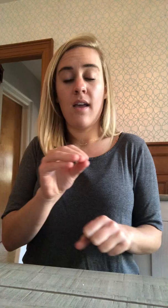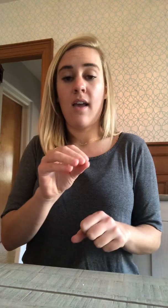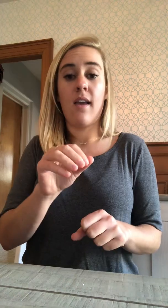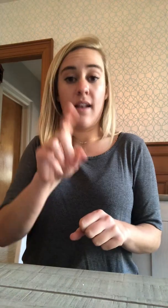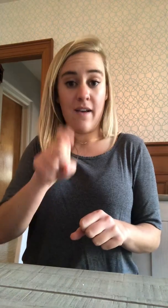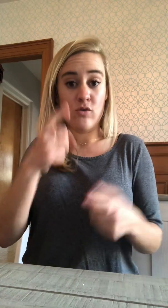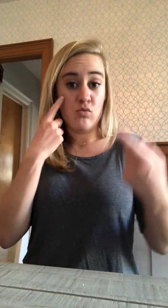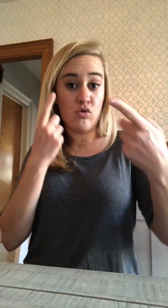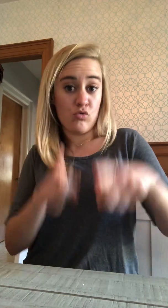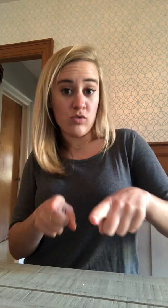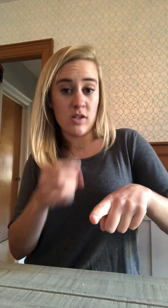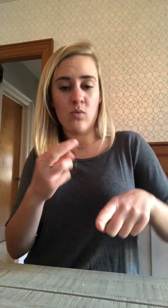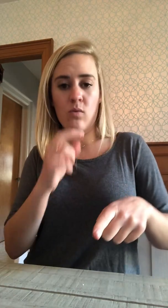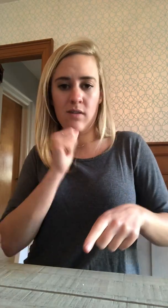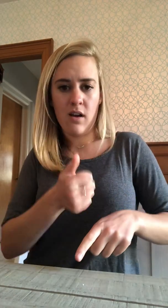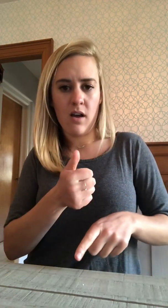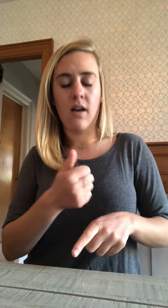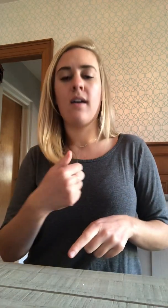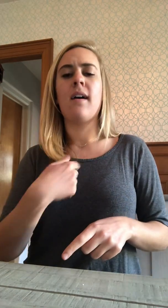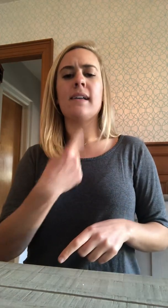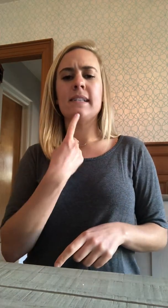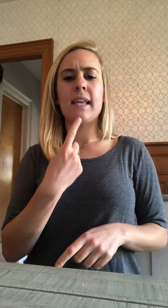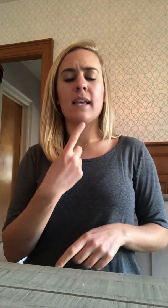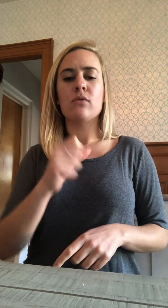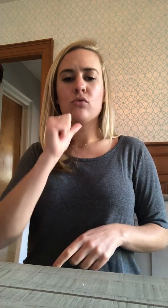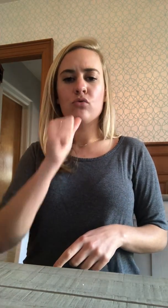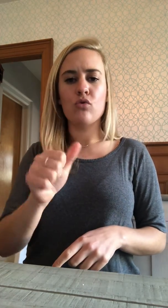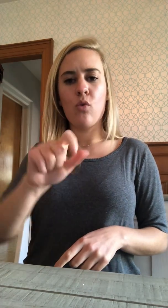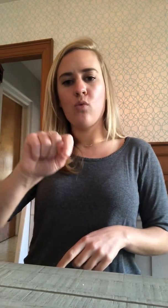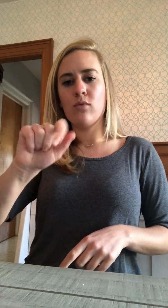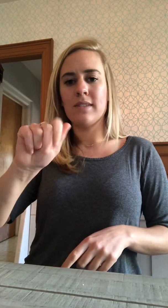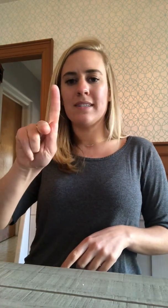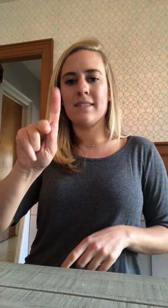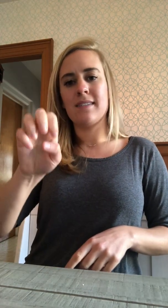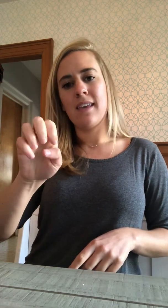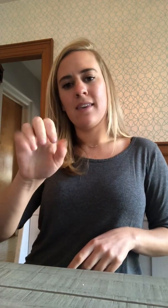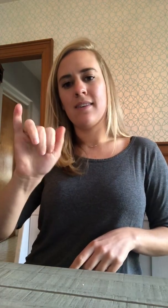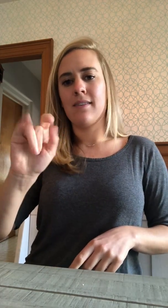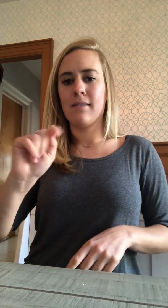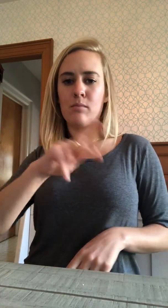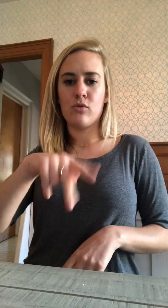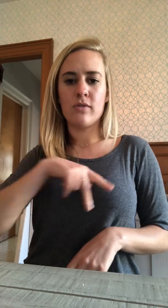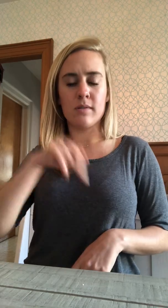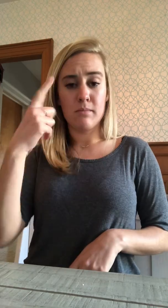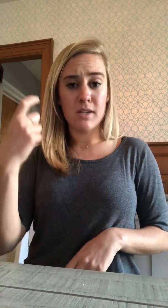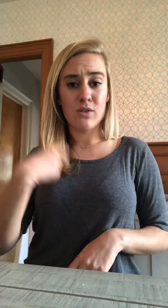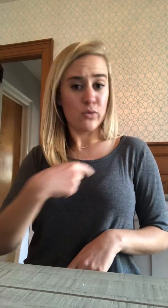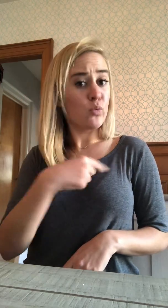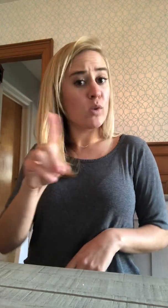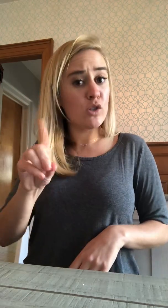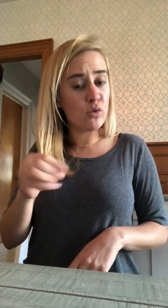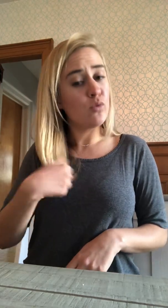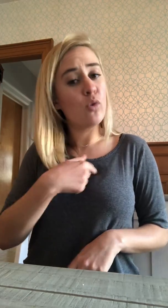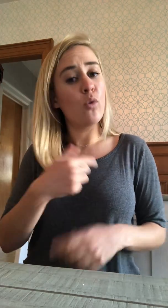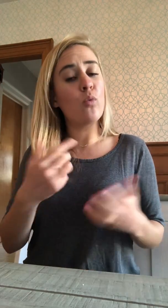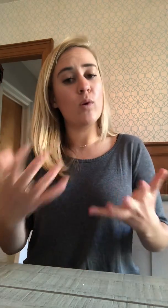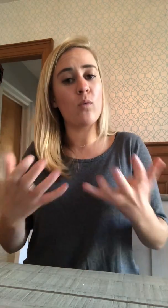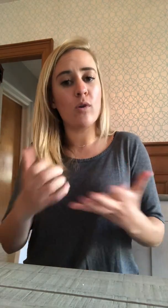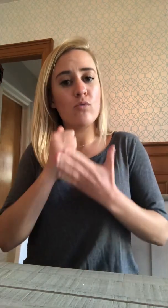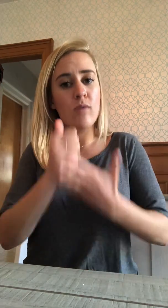And I say don't take it personally, because we do take things personally. We want to help people. And it's very hard to say, I'm sorry, I